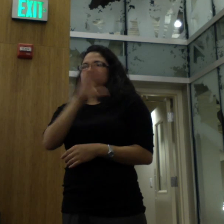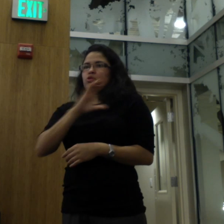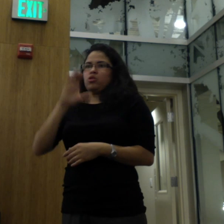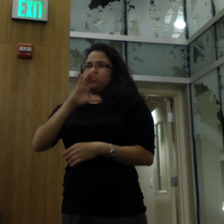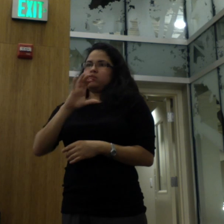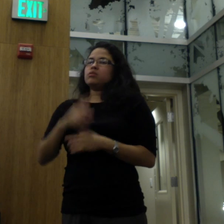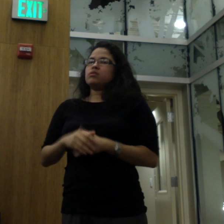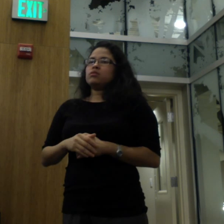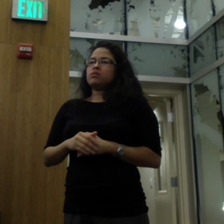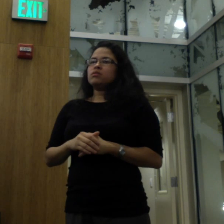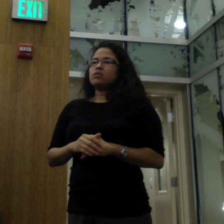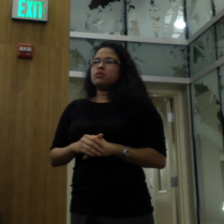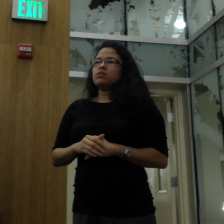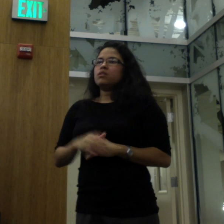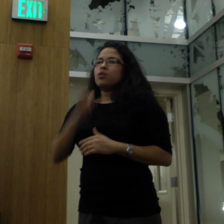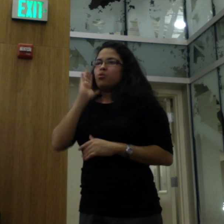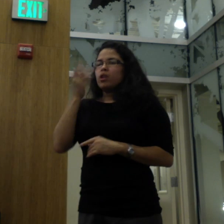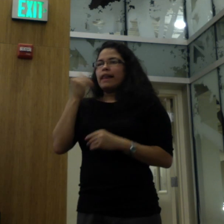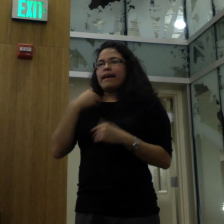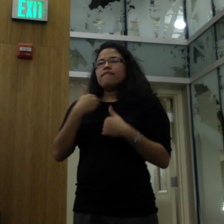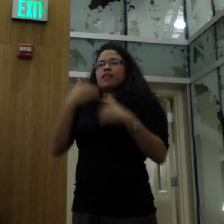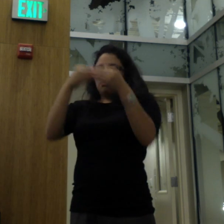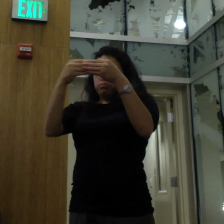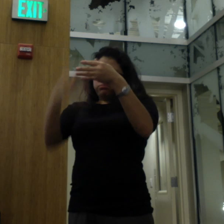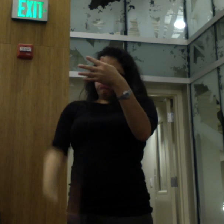stuff. Okay.